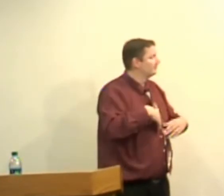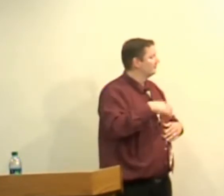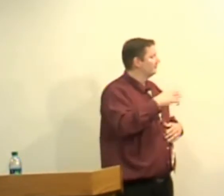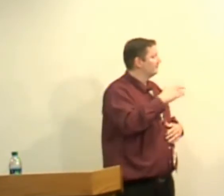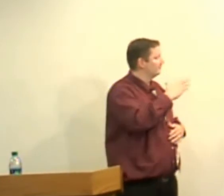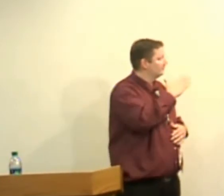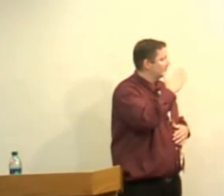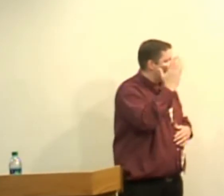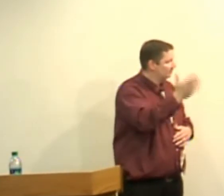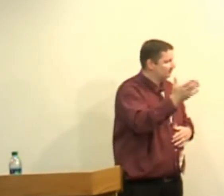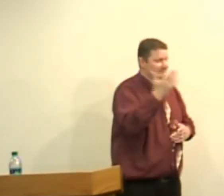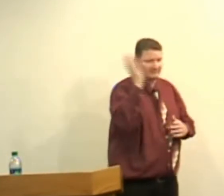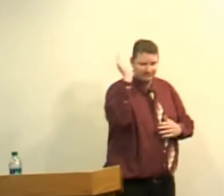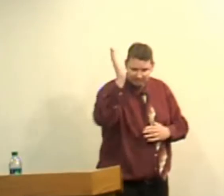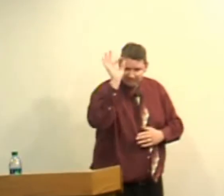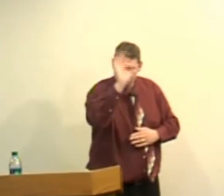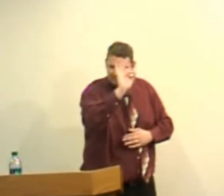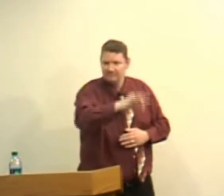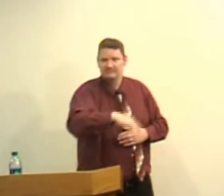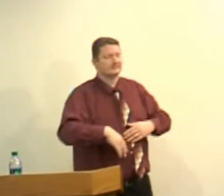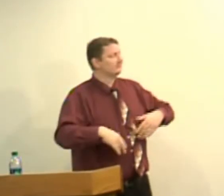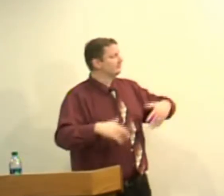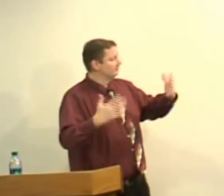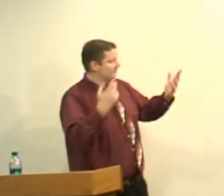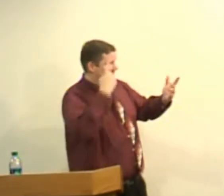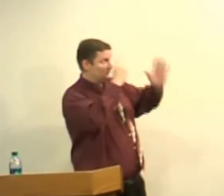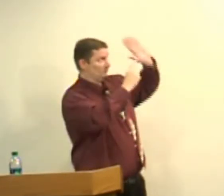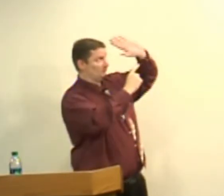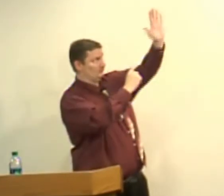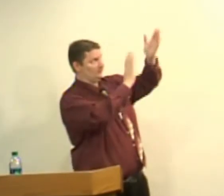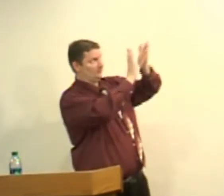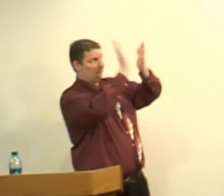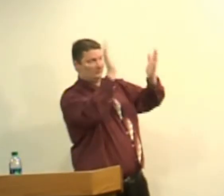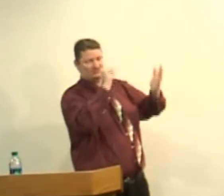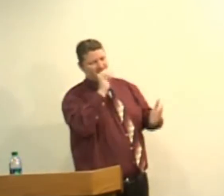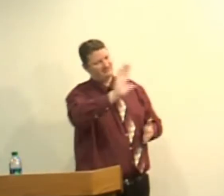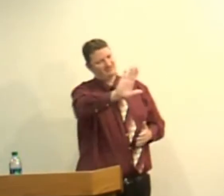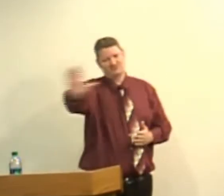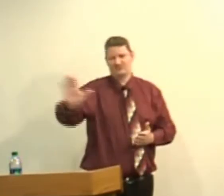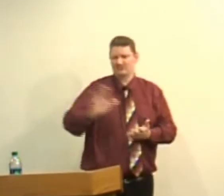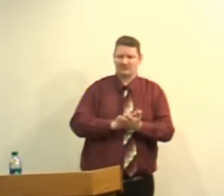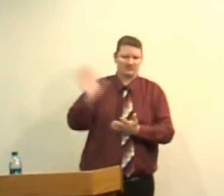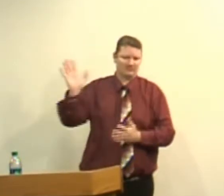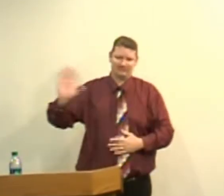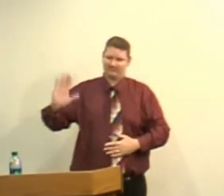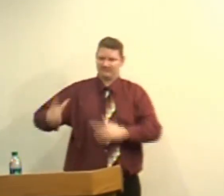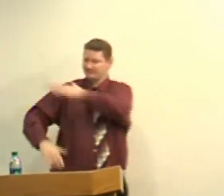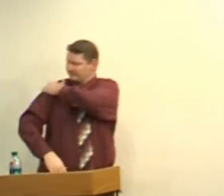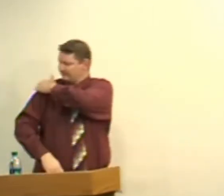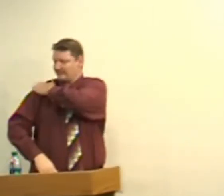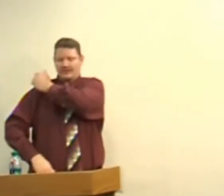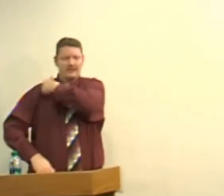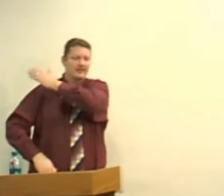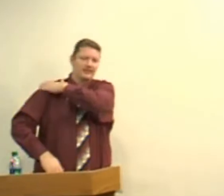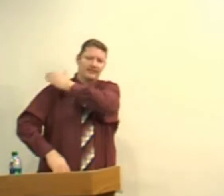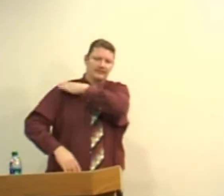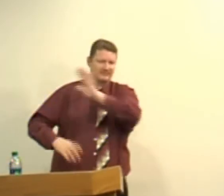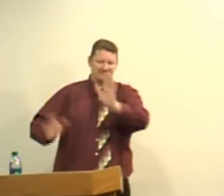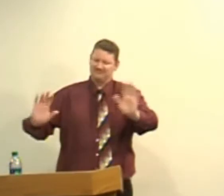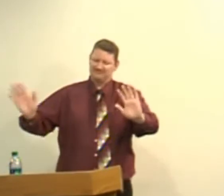skills that you have is service to God. If you have a skill for speaking, for talking, all of this. And